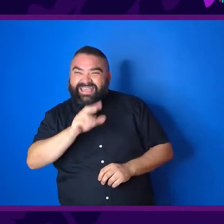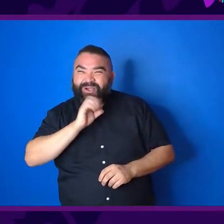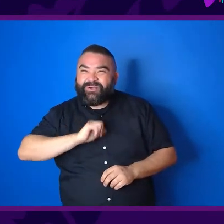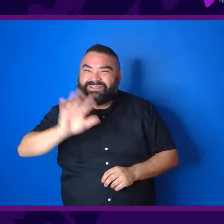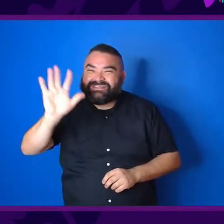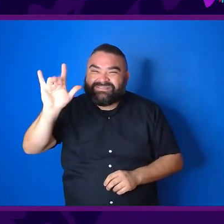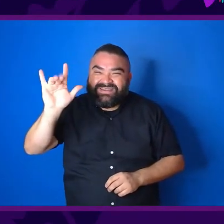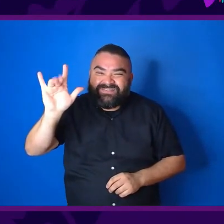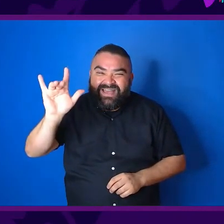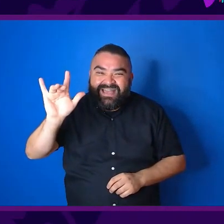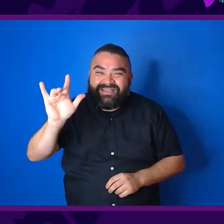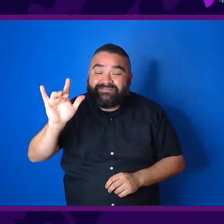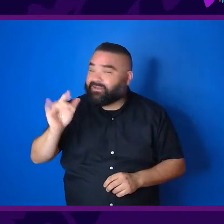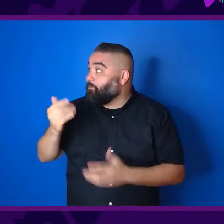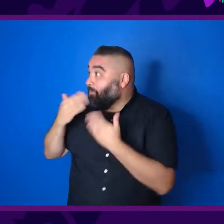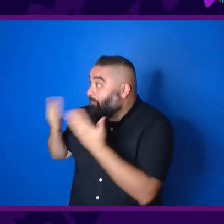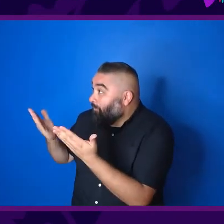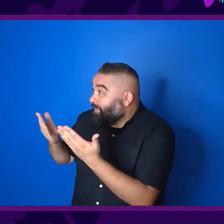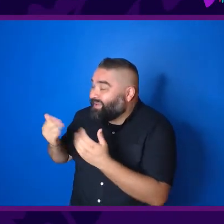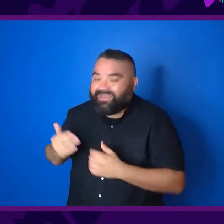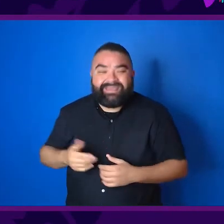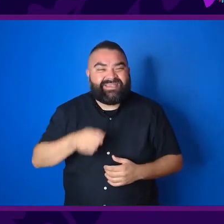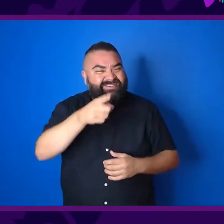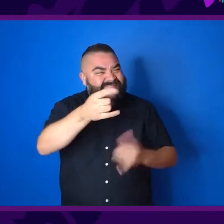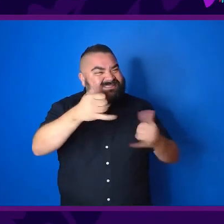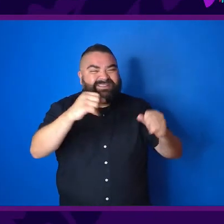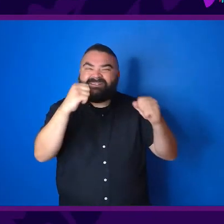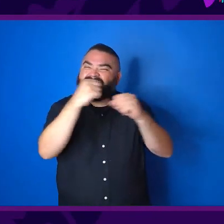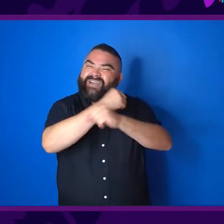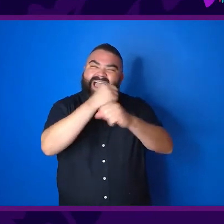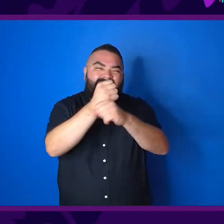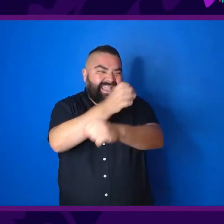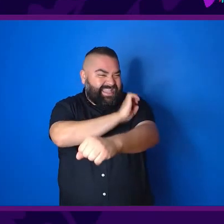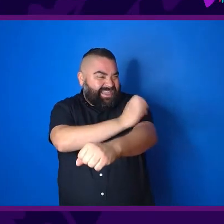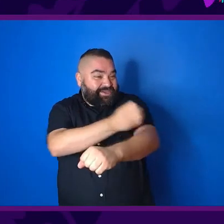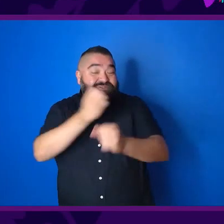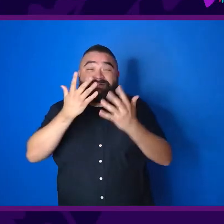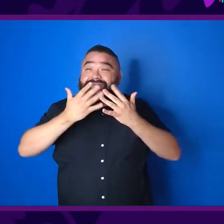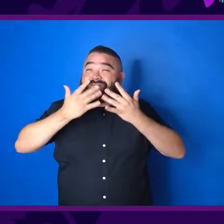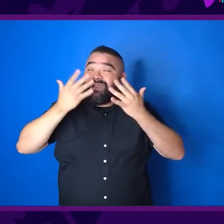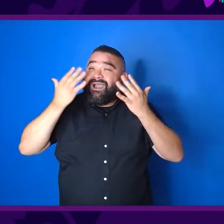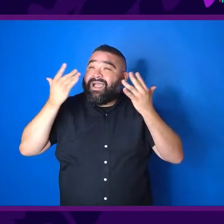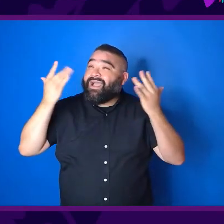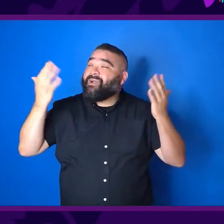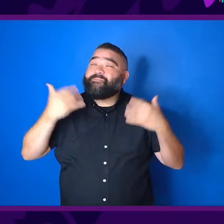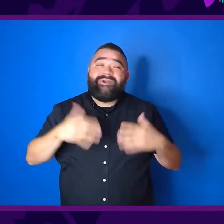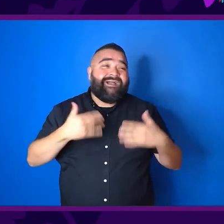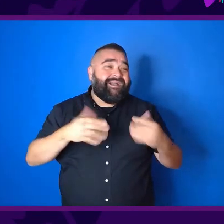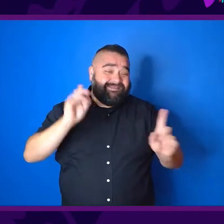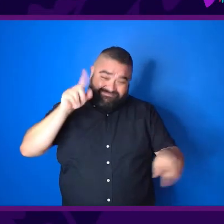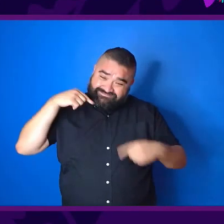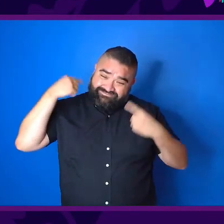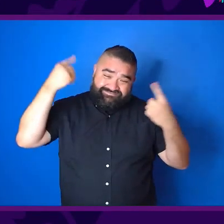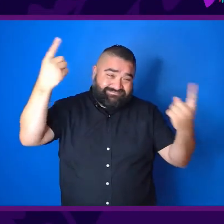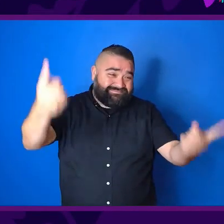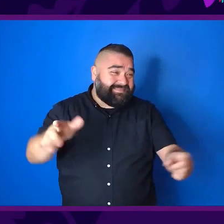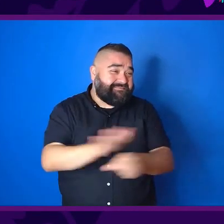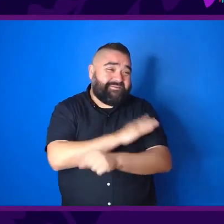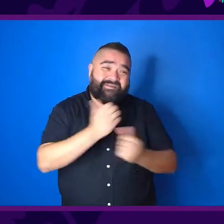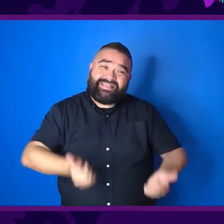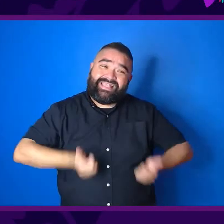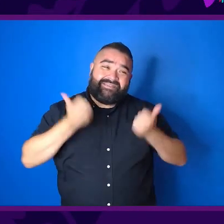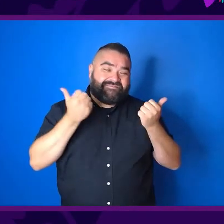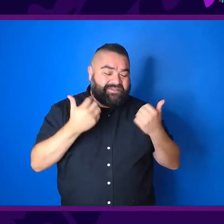the fight and the charm that you've had your entire life. And so I'm just so happy to be